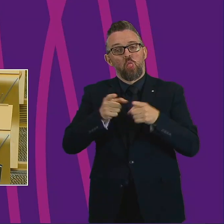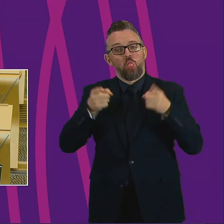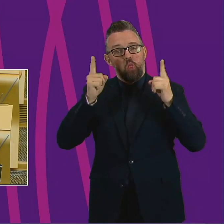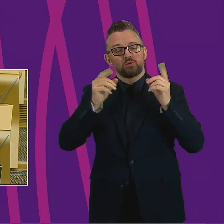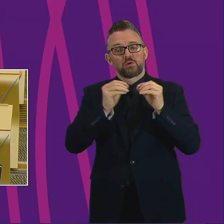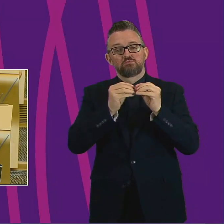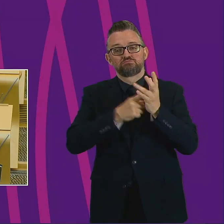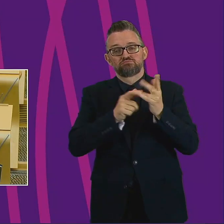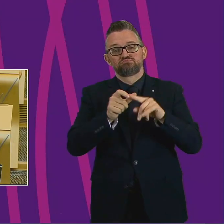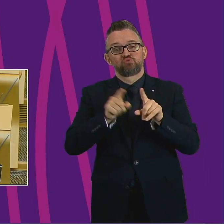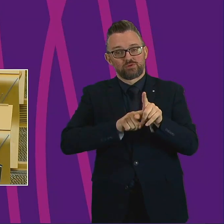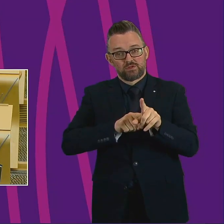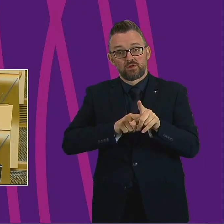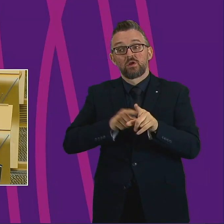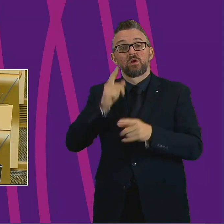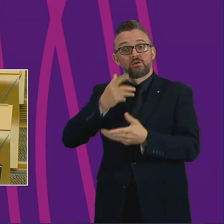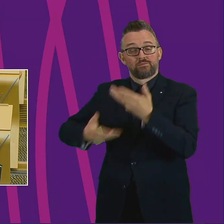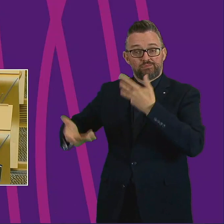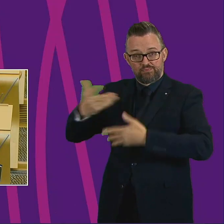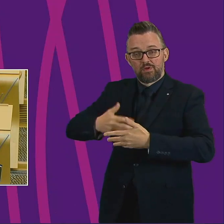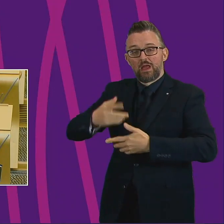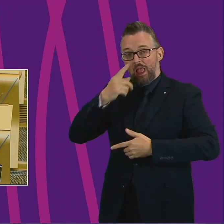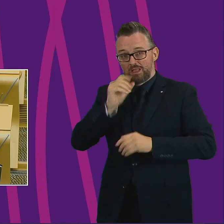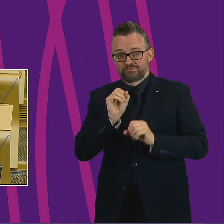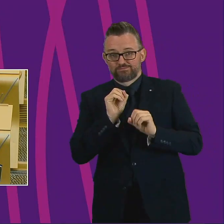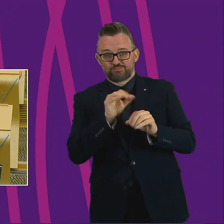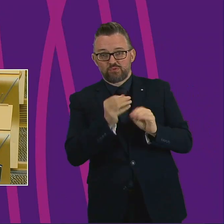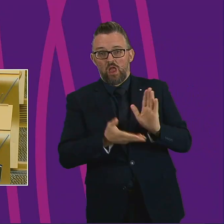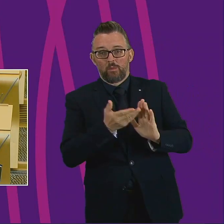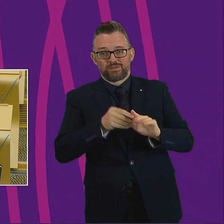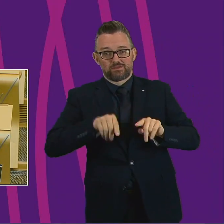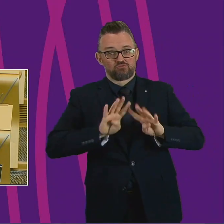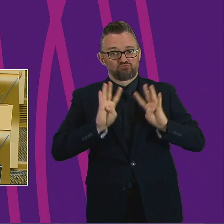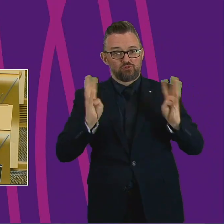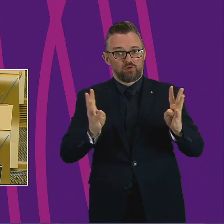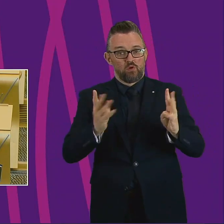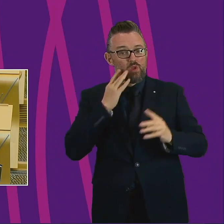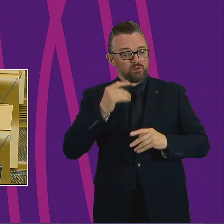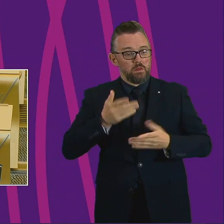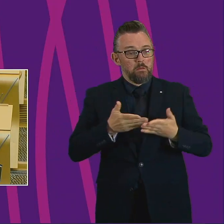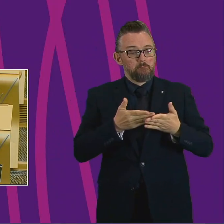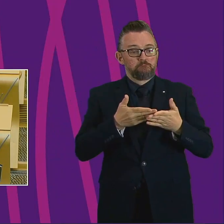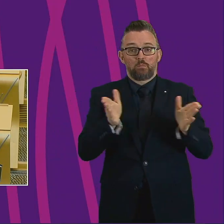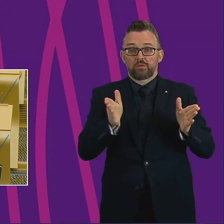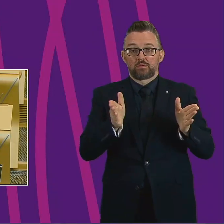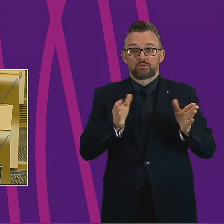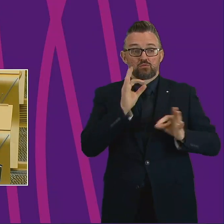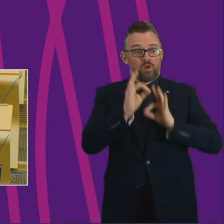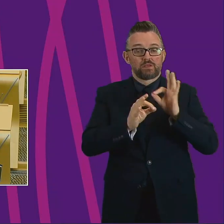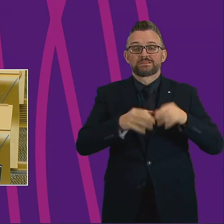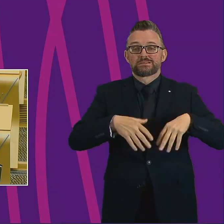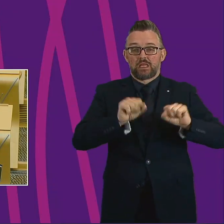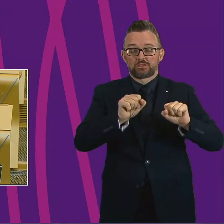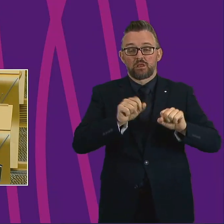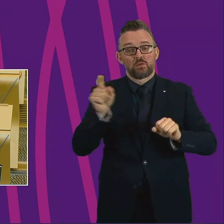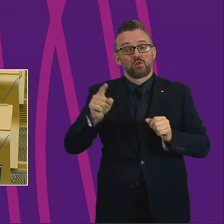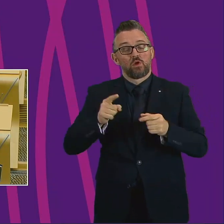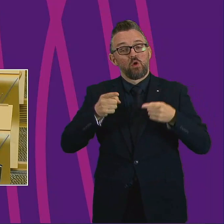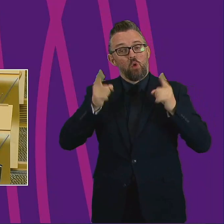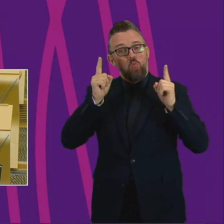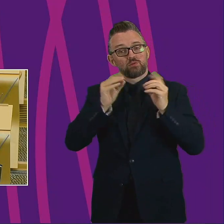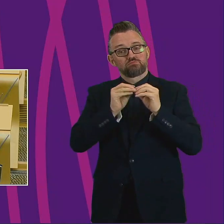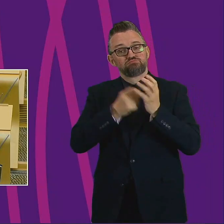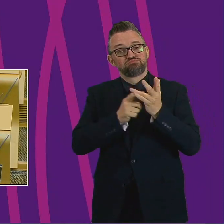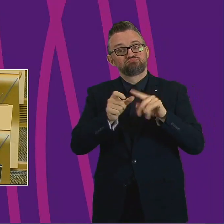to update the Chamber on when the public inquiry will begin. But Lord Brodie has been keen from the very